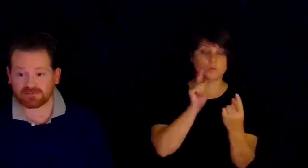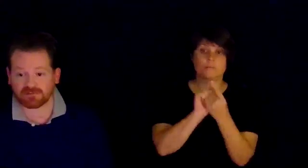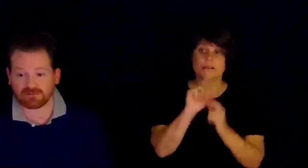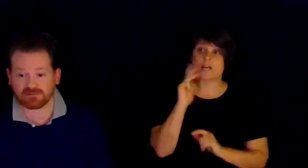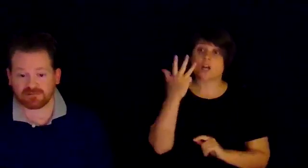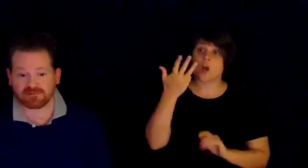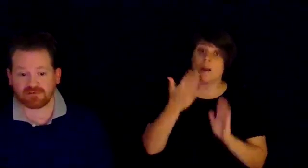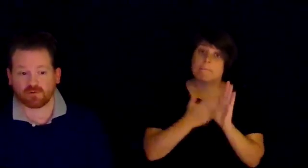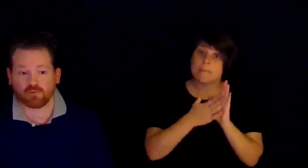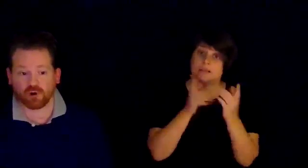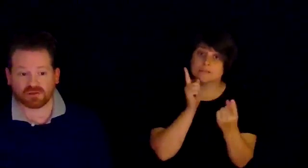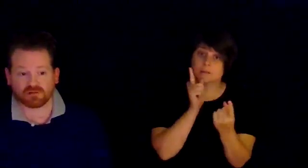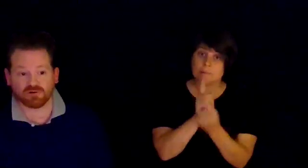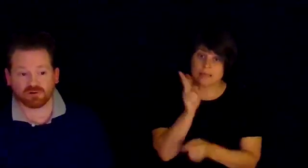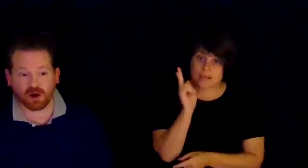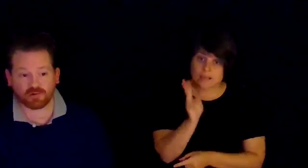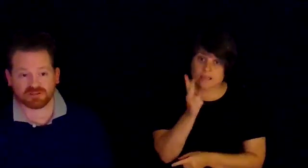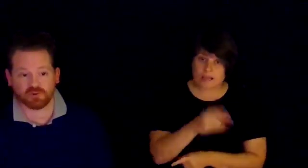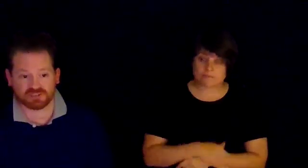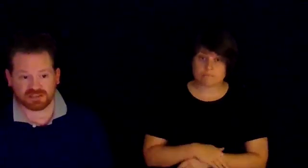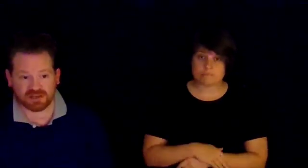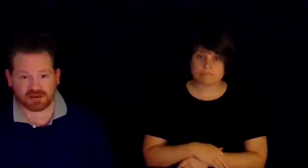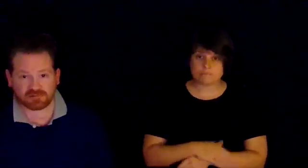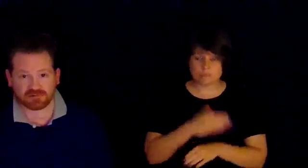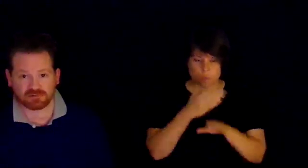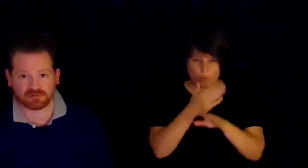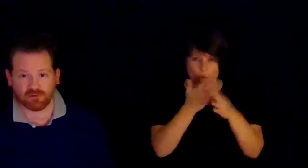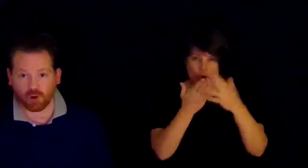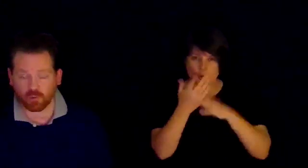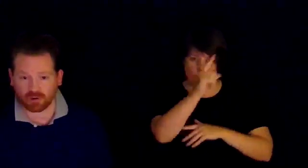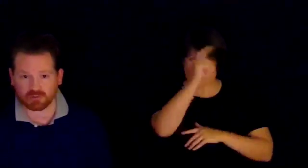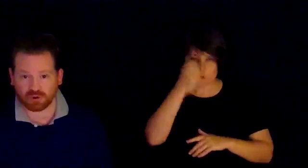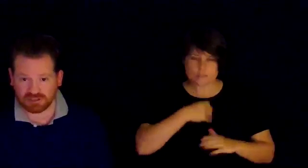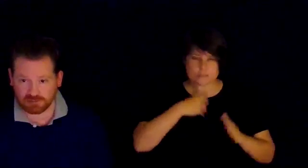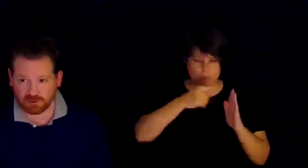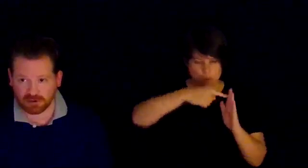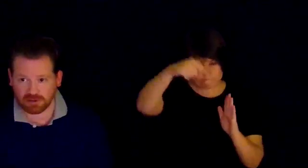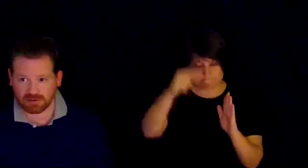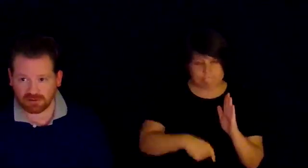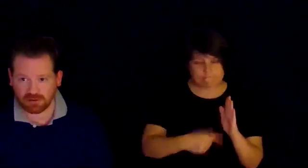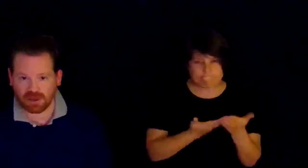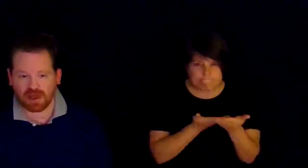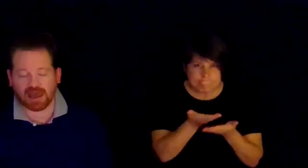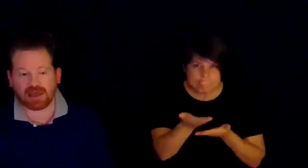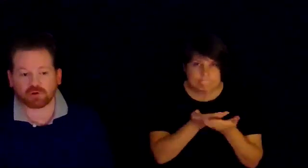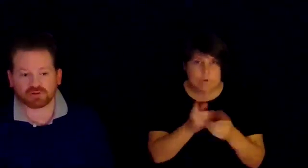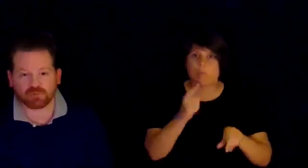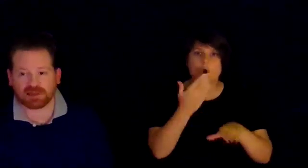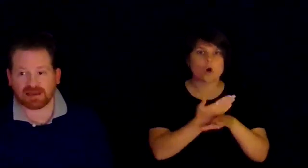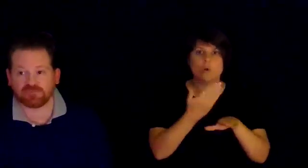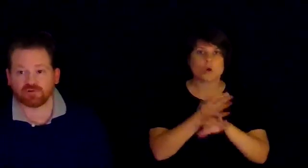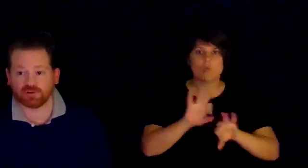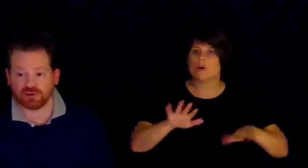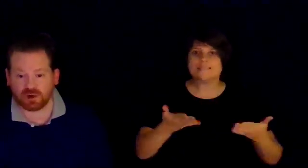9 months, working through your goals in more detail, what worked, what didn't work, and